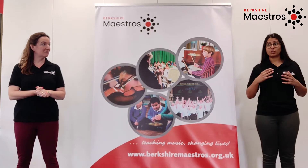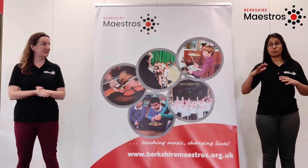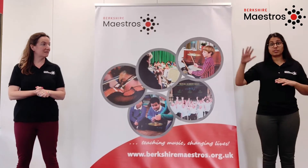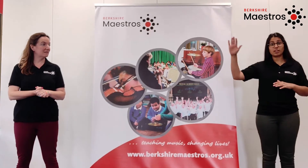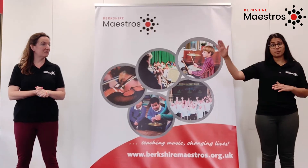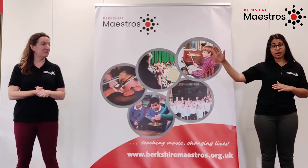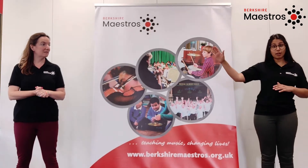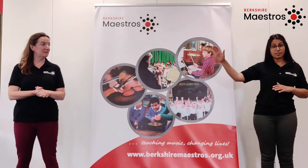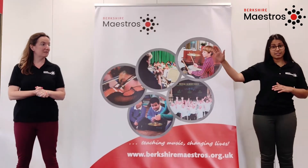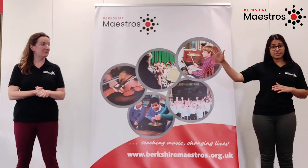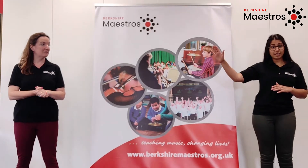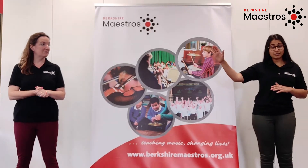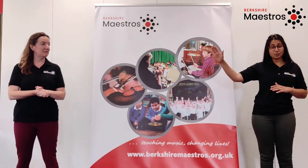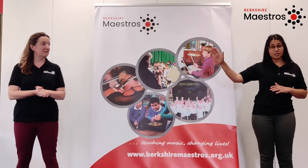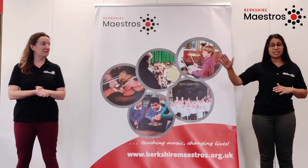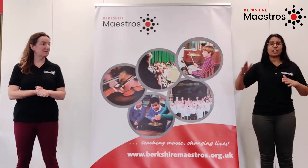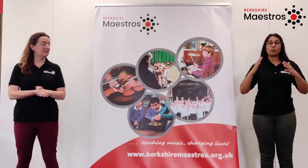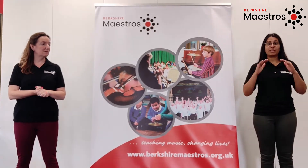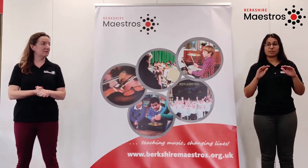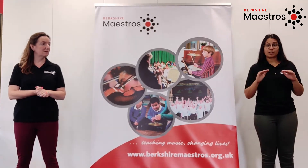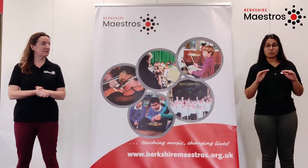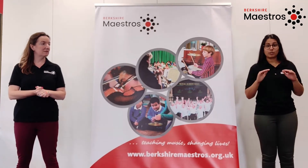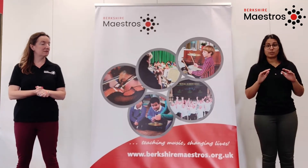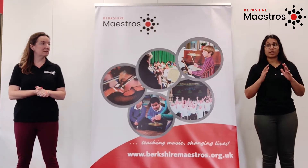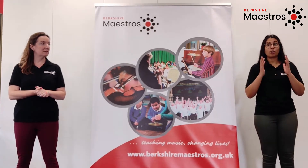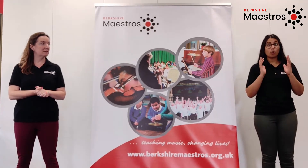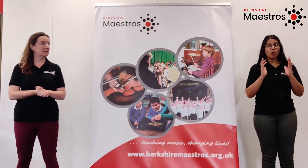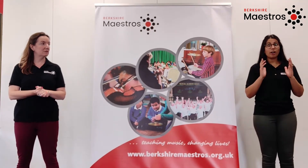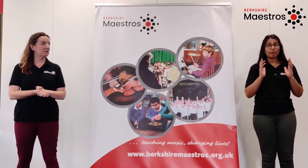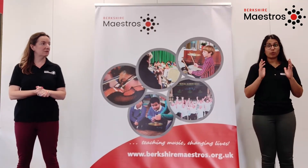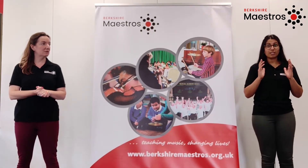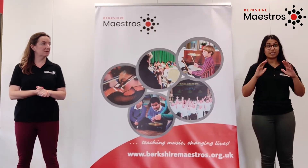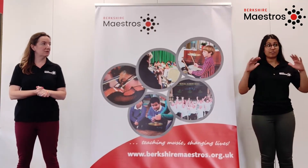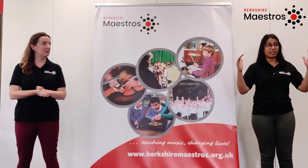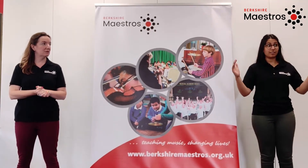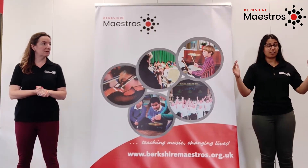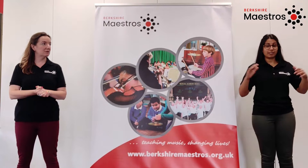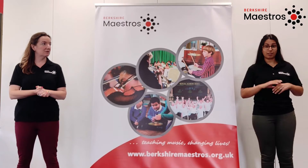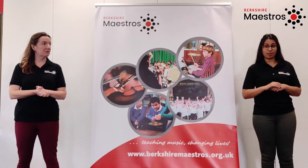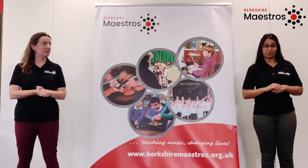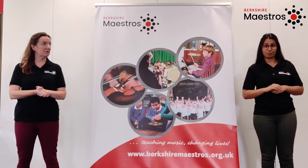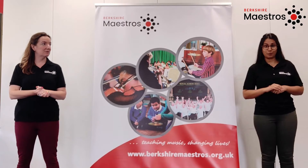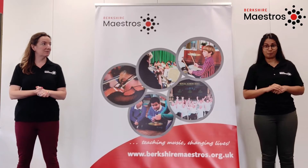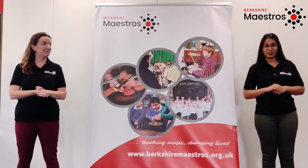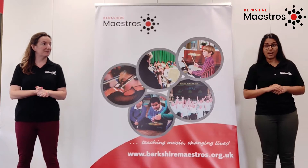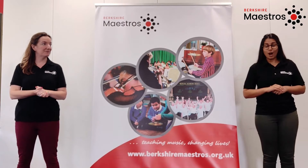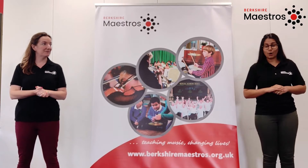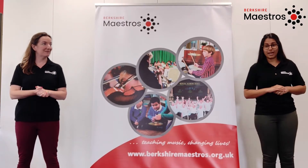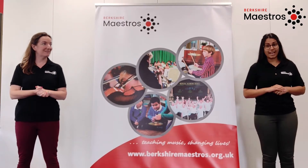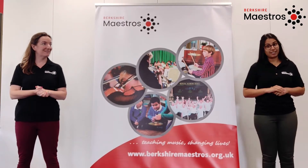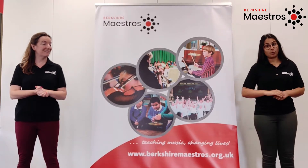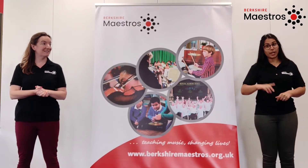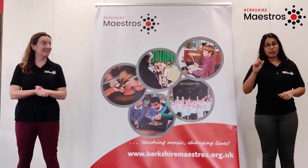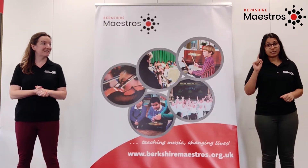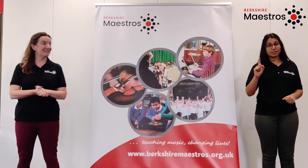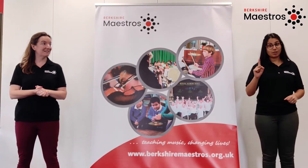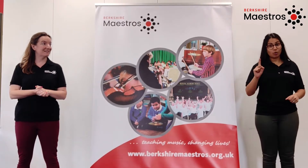don't disturb the classes next to us. We need to make sure we're using our quiet voices for inside the classroom. Okay, so we're going to start